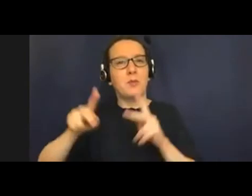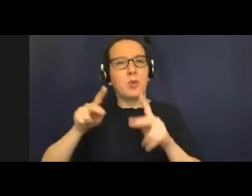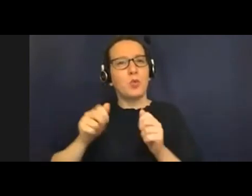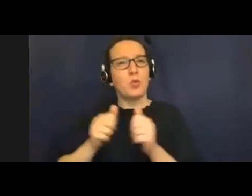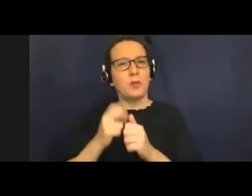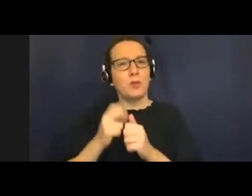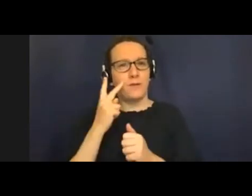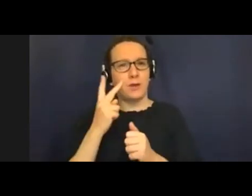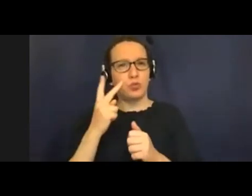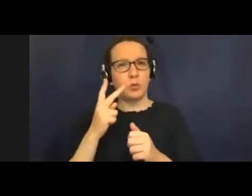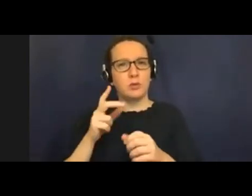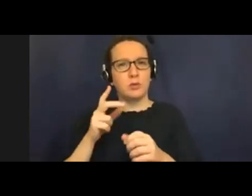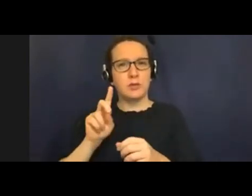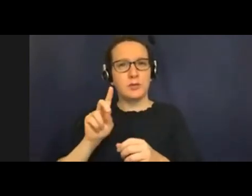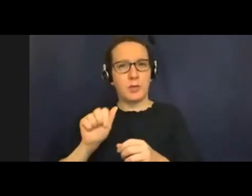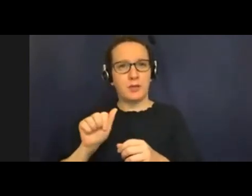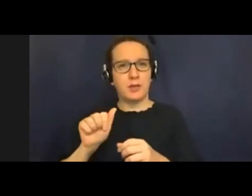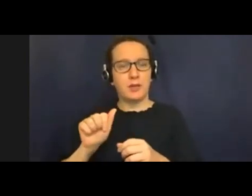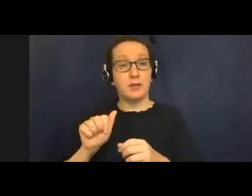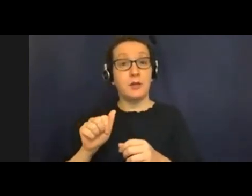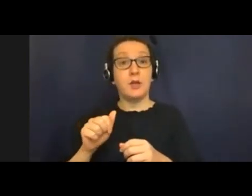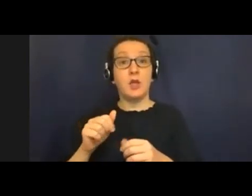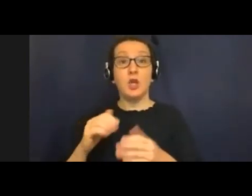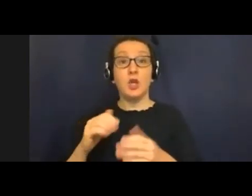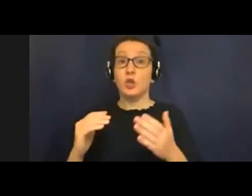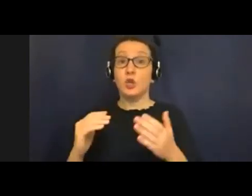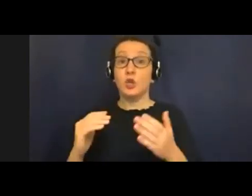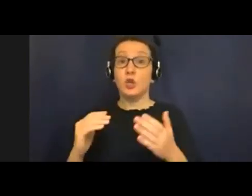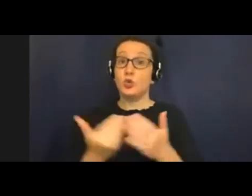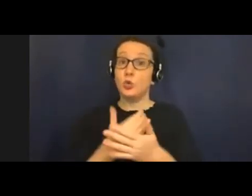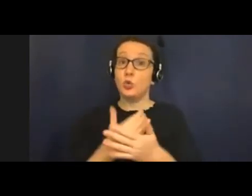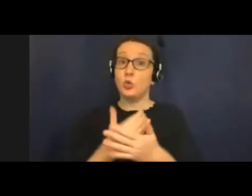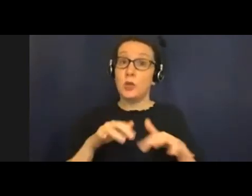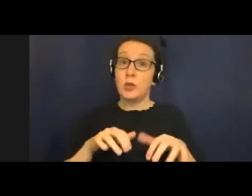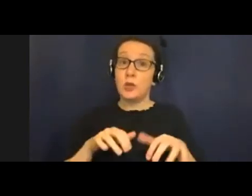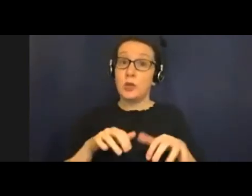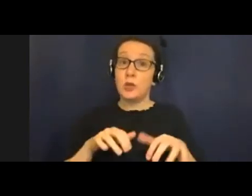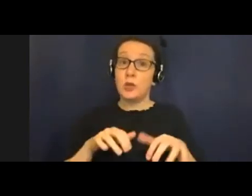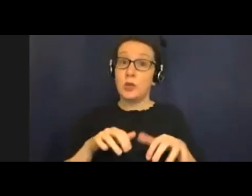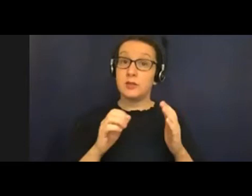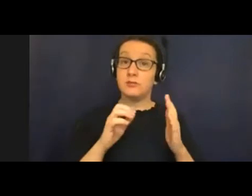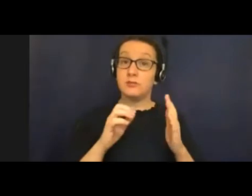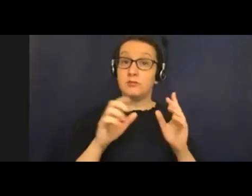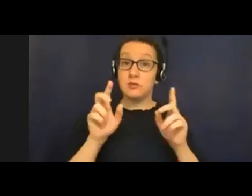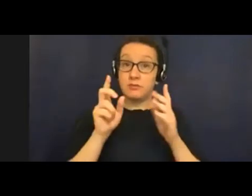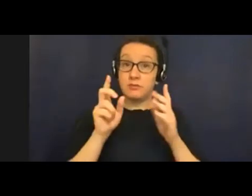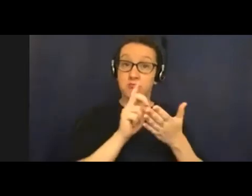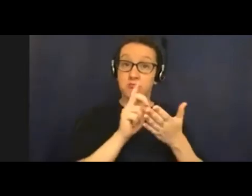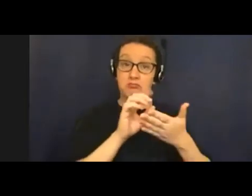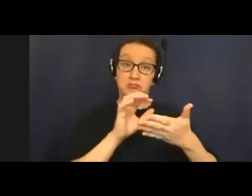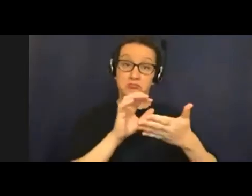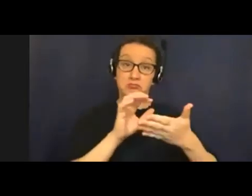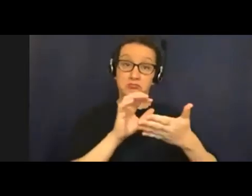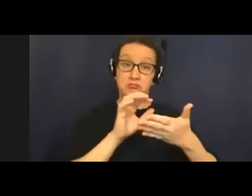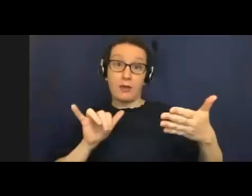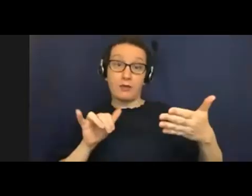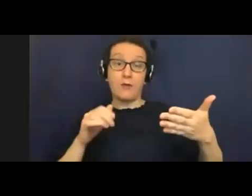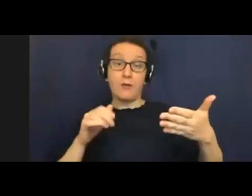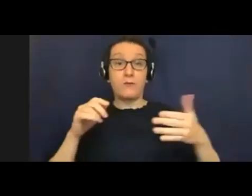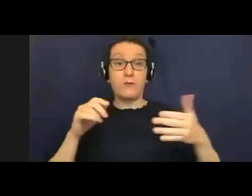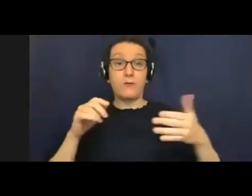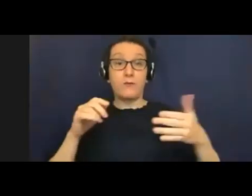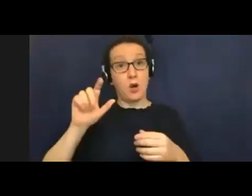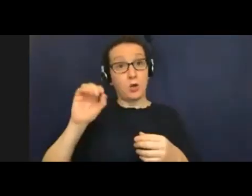Moreover, the newly adopted design of the ballot for October 25th local